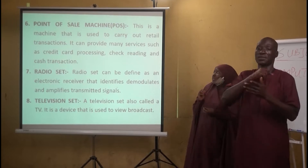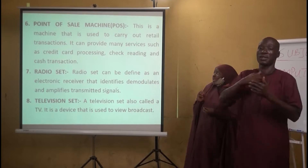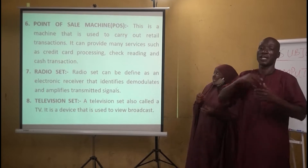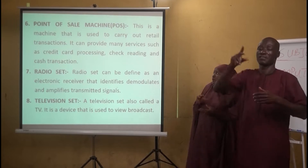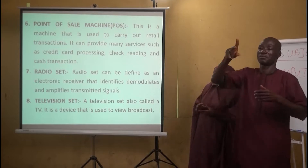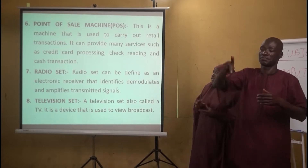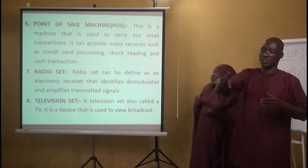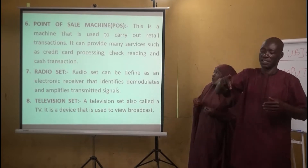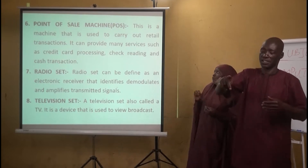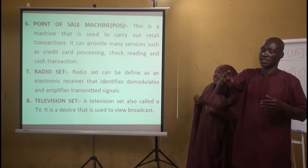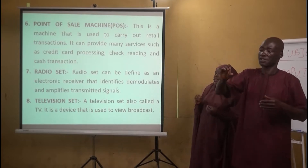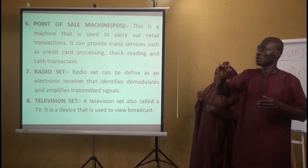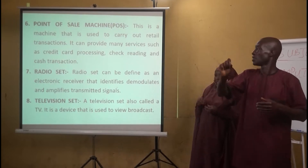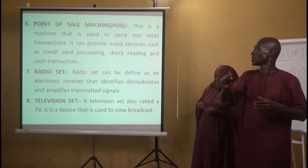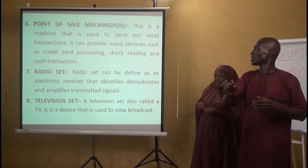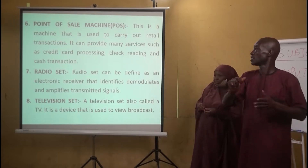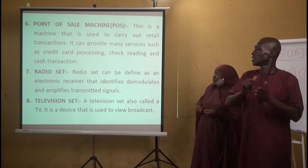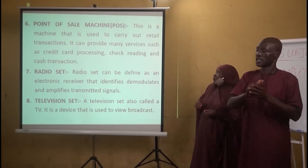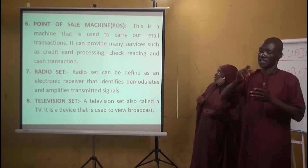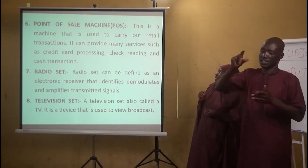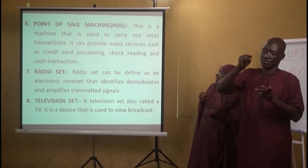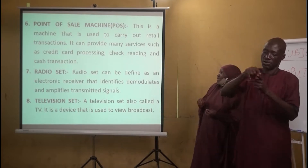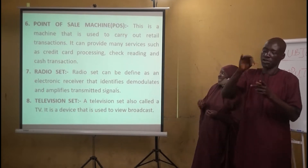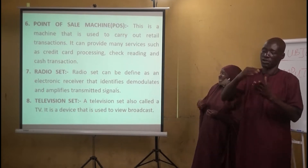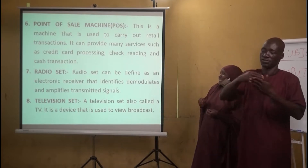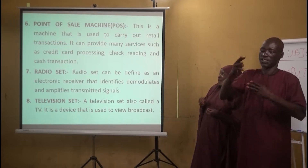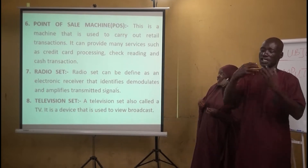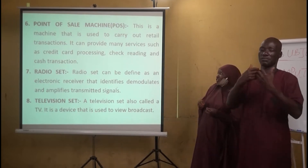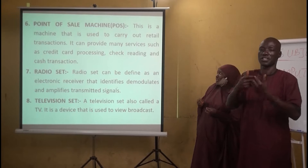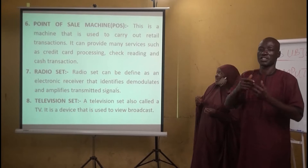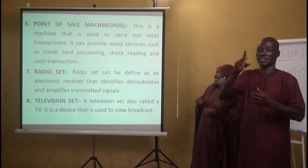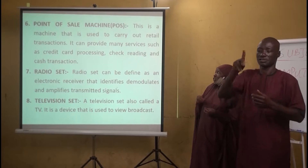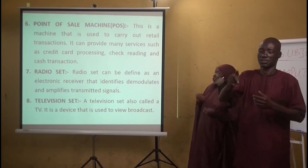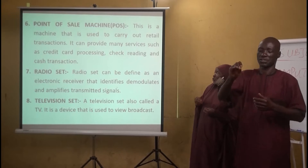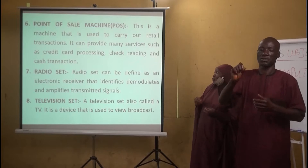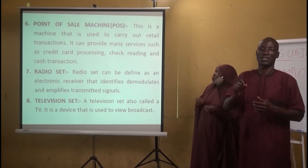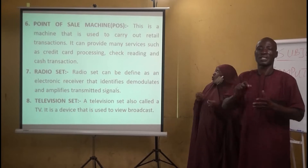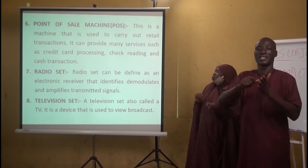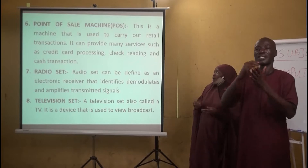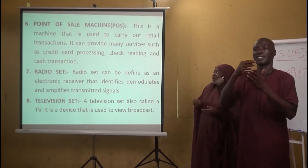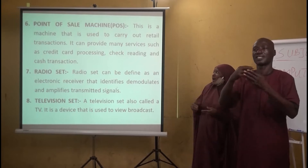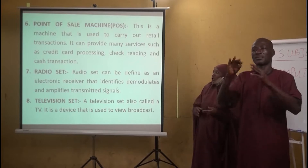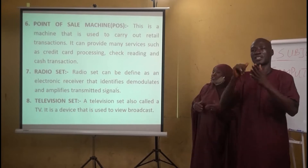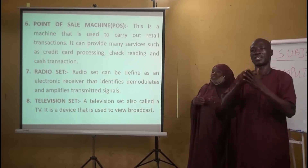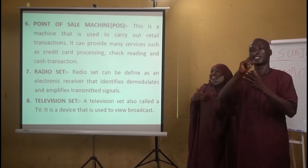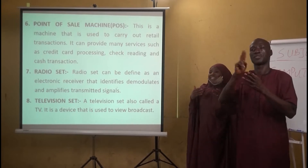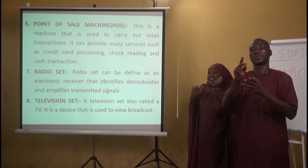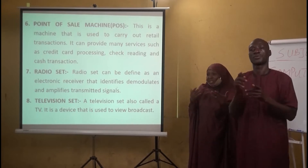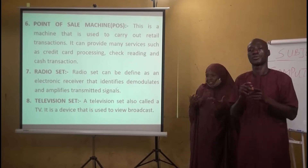That's the point of sale machine. This is a machine that is used to carry out retail